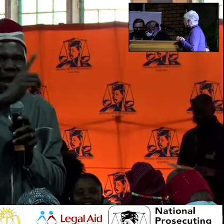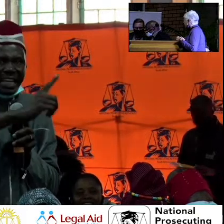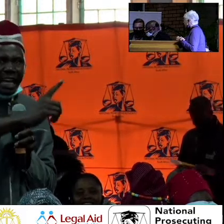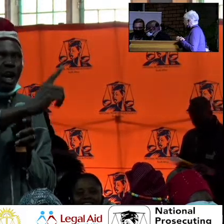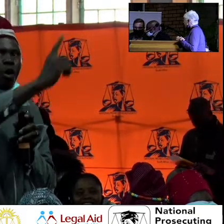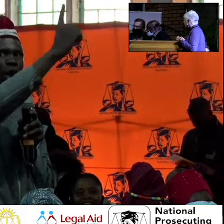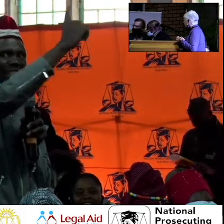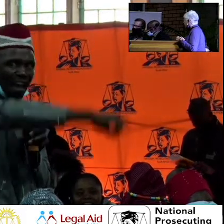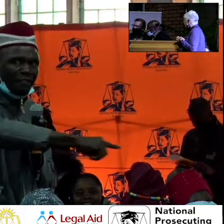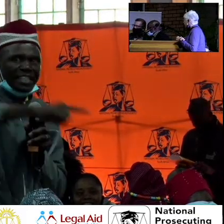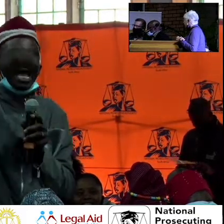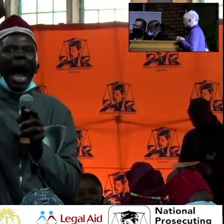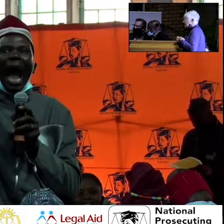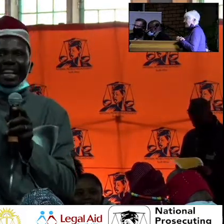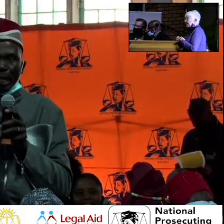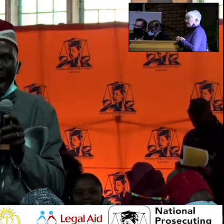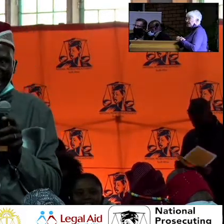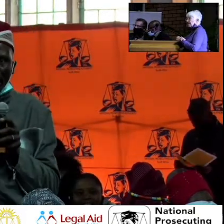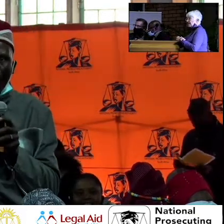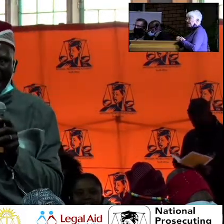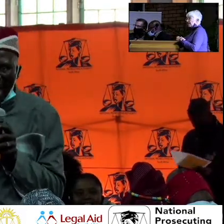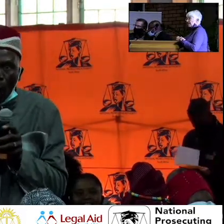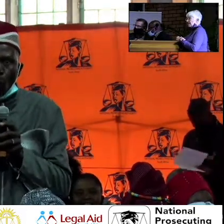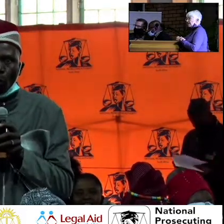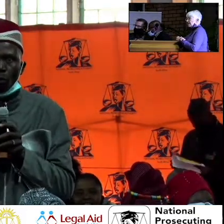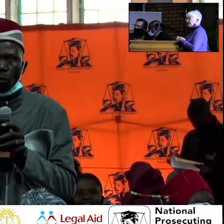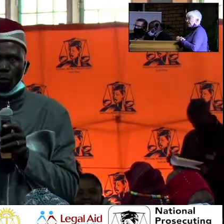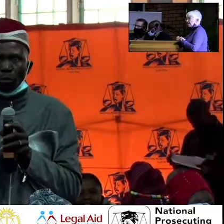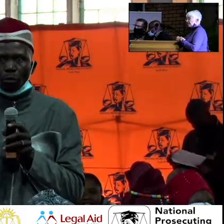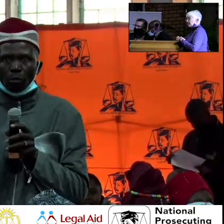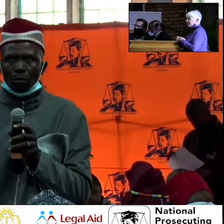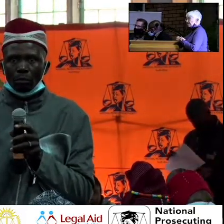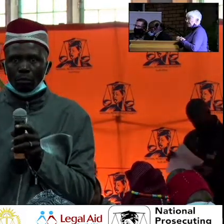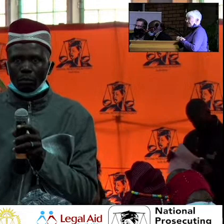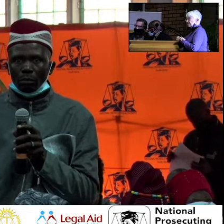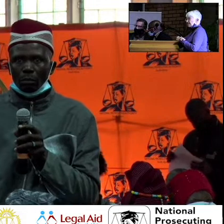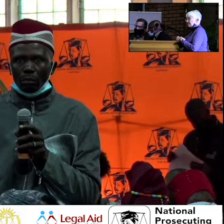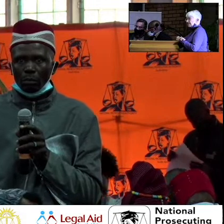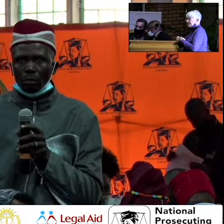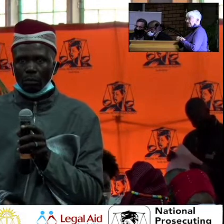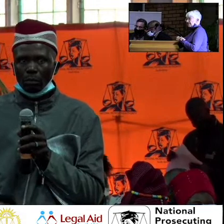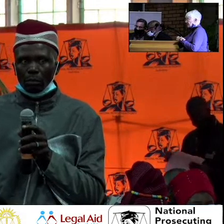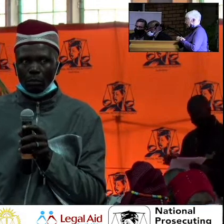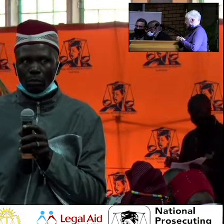are waiting for service. I demand that one now.